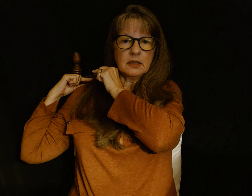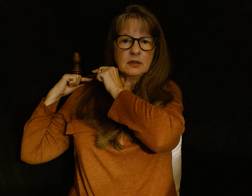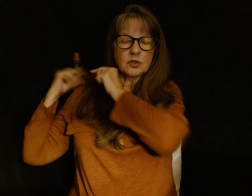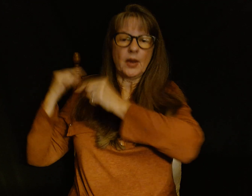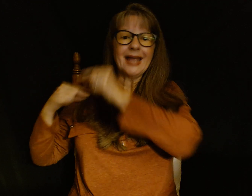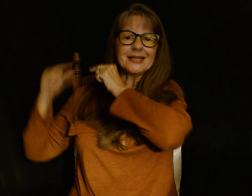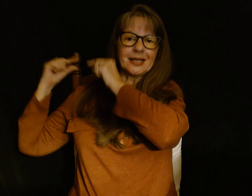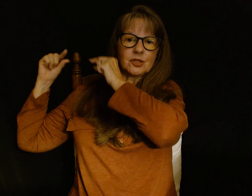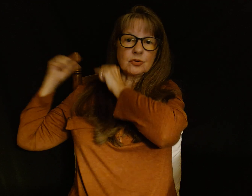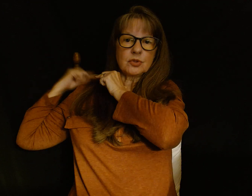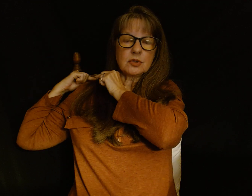So ancestors.